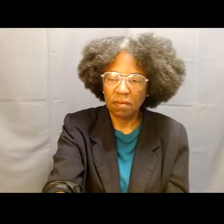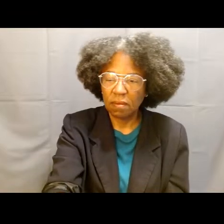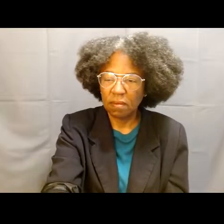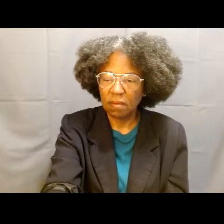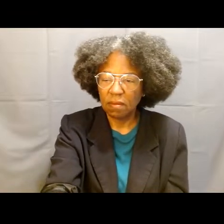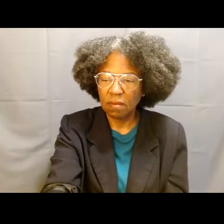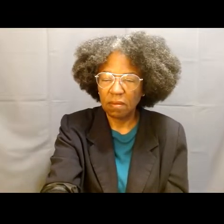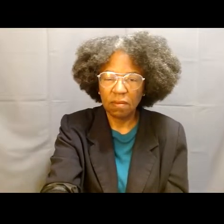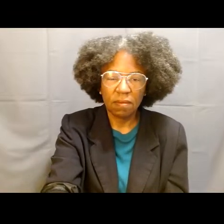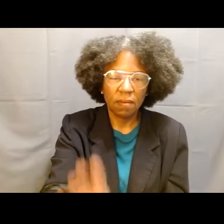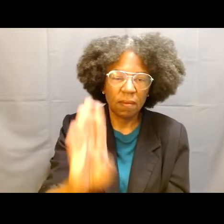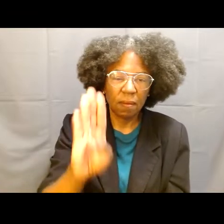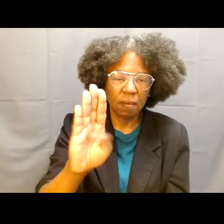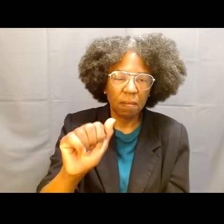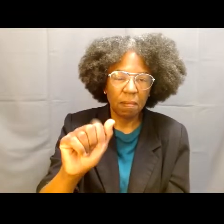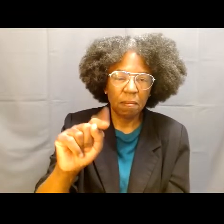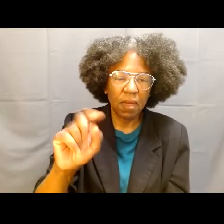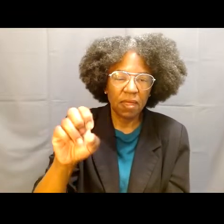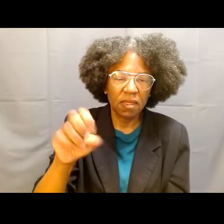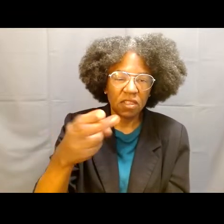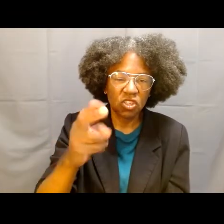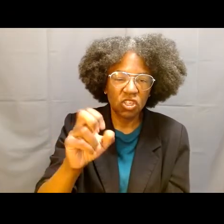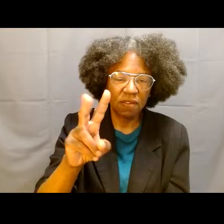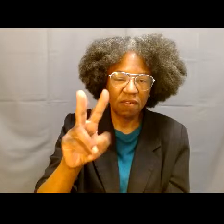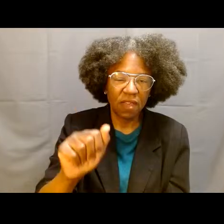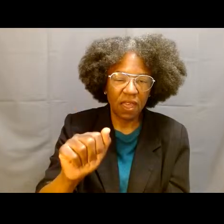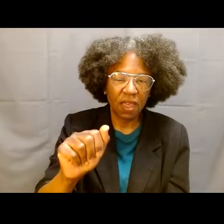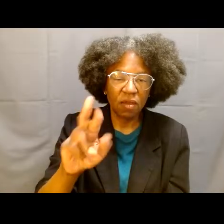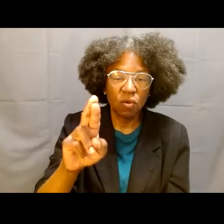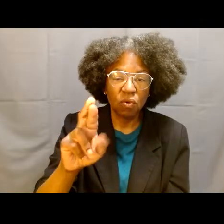Pastiva Raviv, please turn on your camera. You can begin.